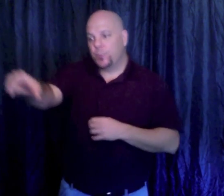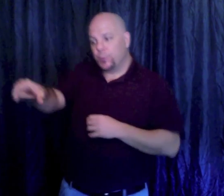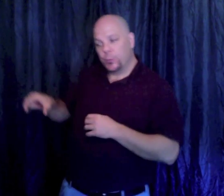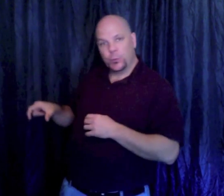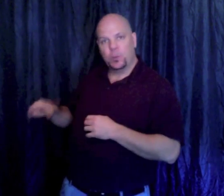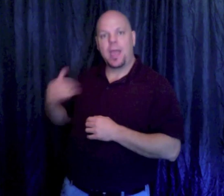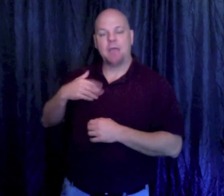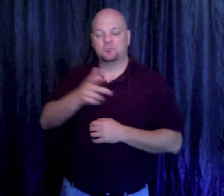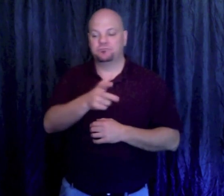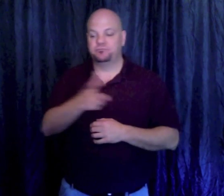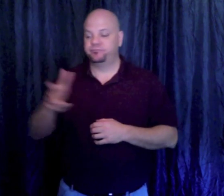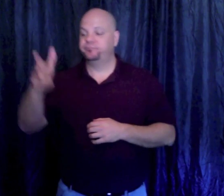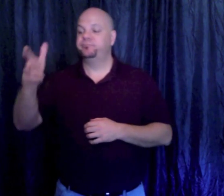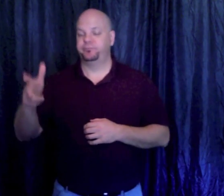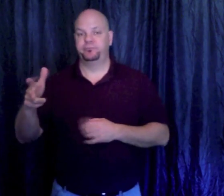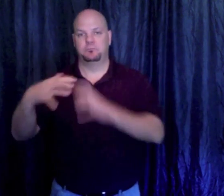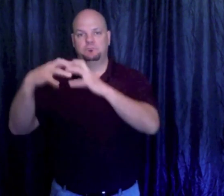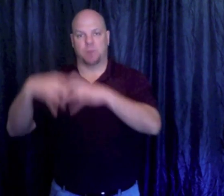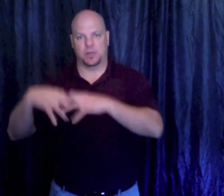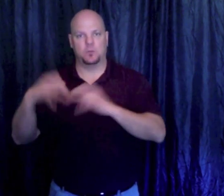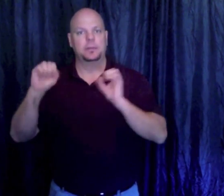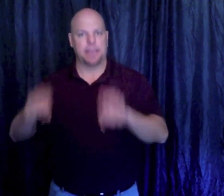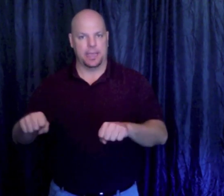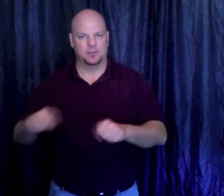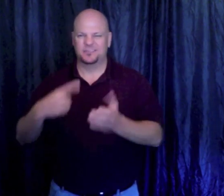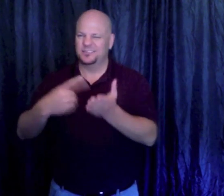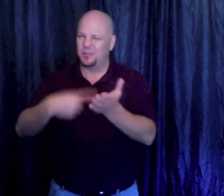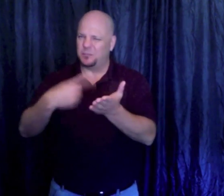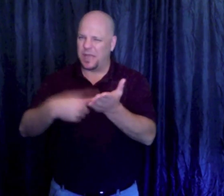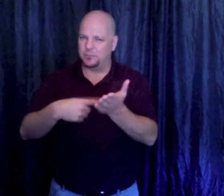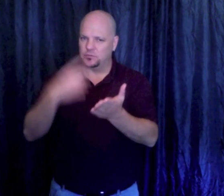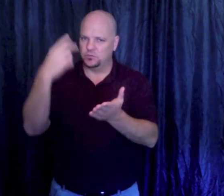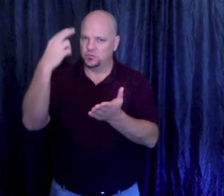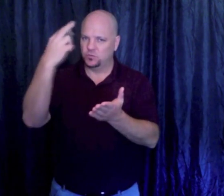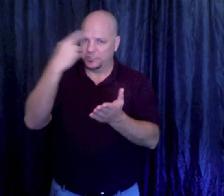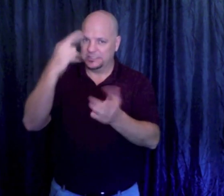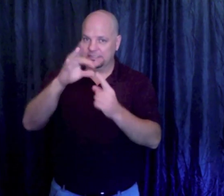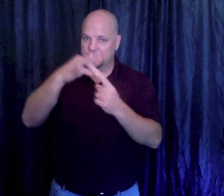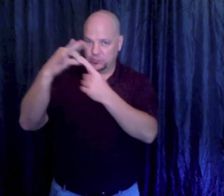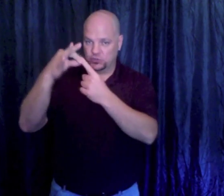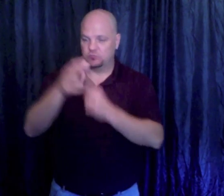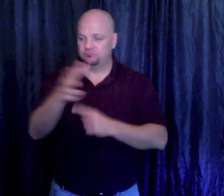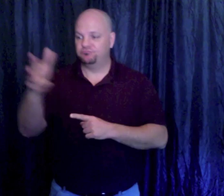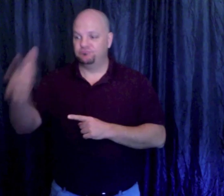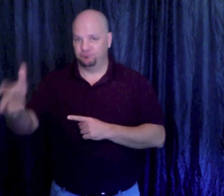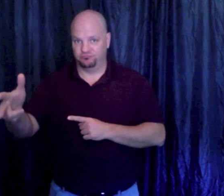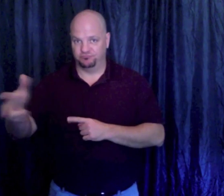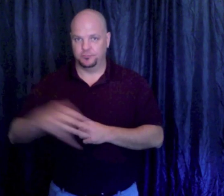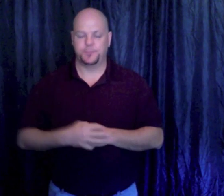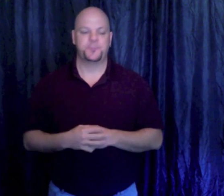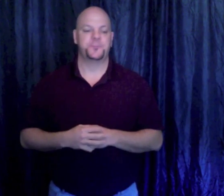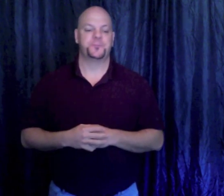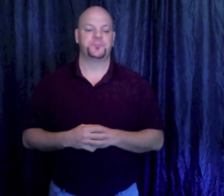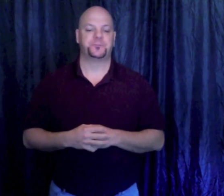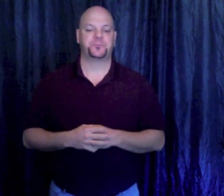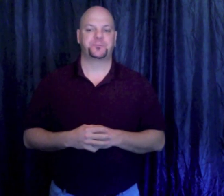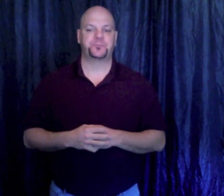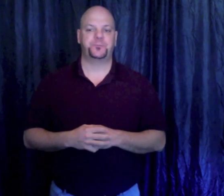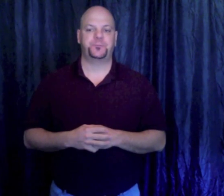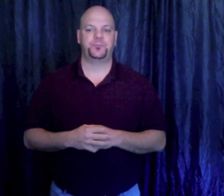go in your car. You can cross over. Sometimes, if you're having a breakdown, that's a special gift. Others are like dotted